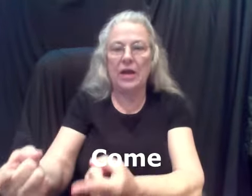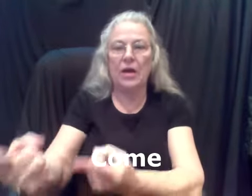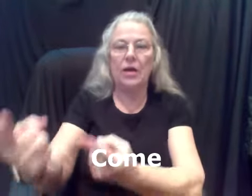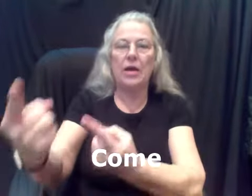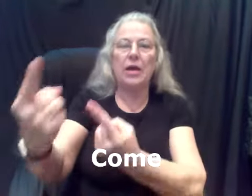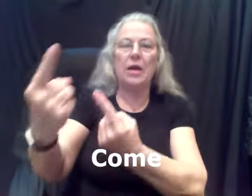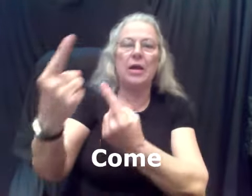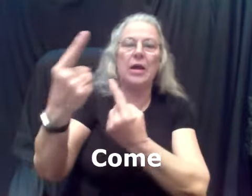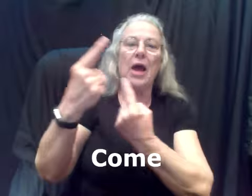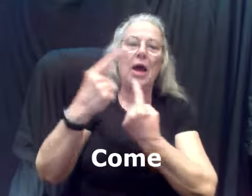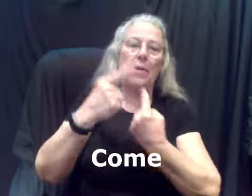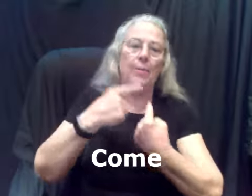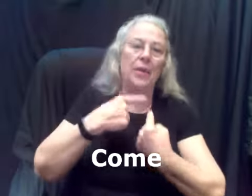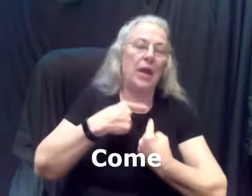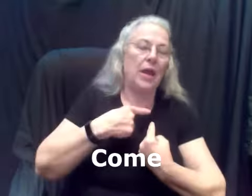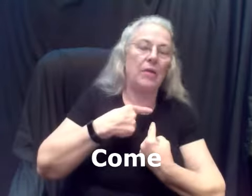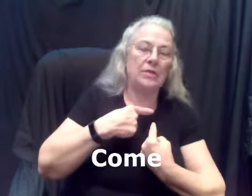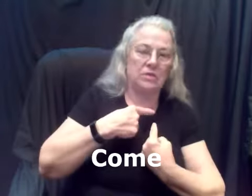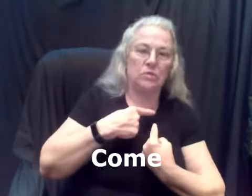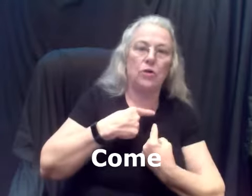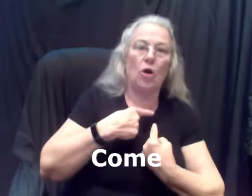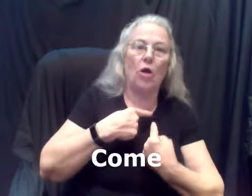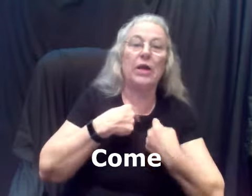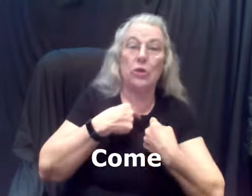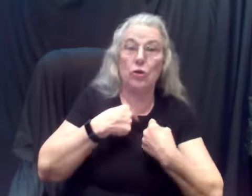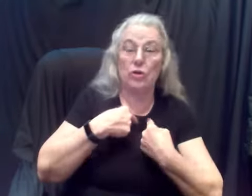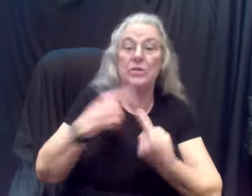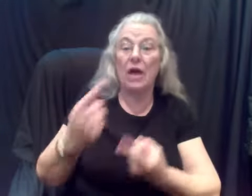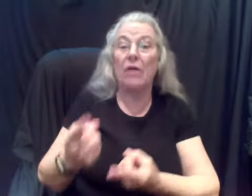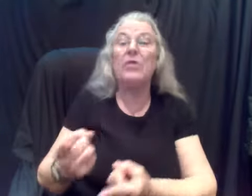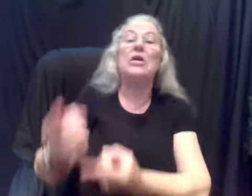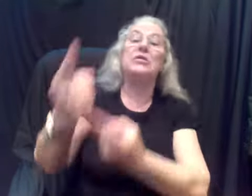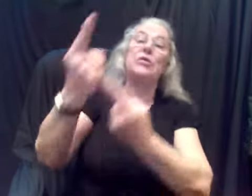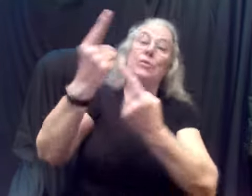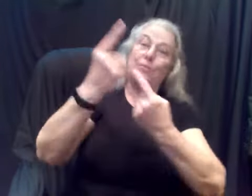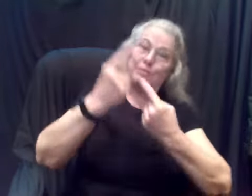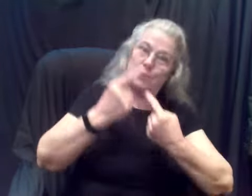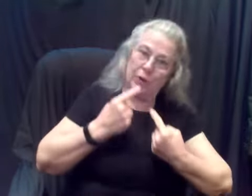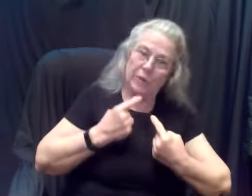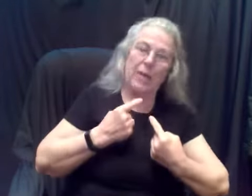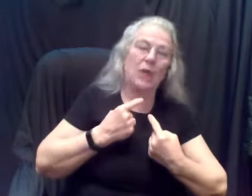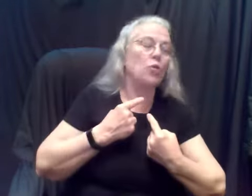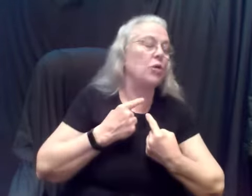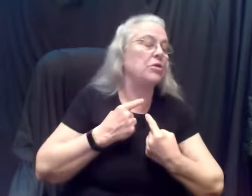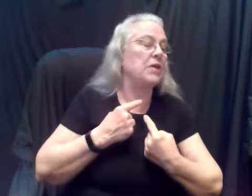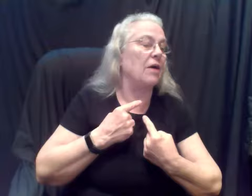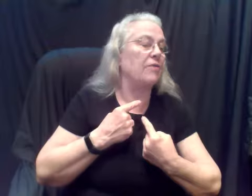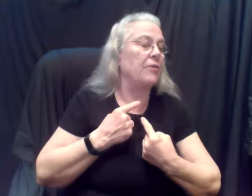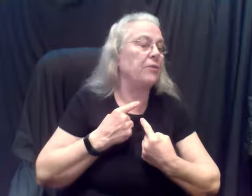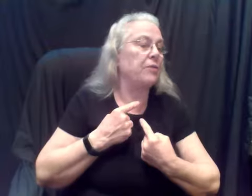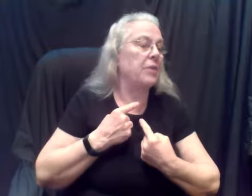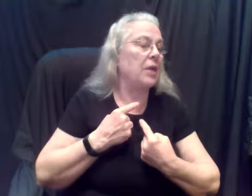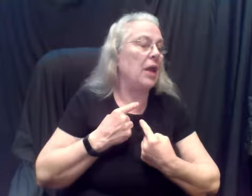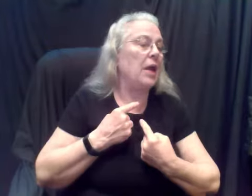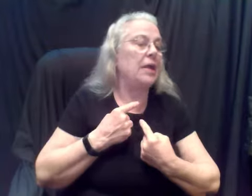there. Come. And that's, you're calling it to yourself, so pull it back toward yourself.